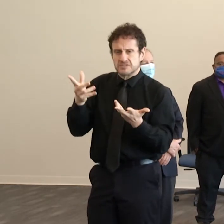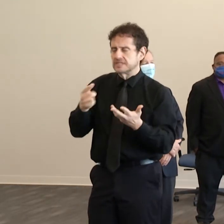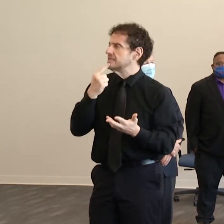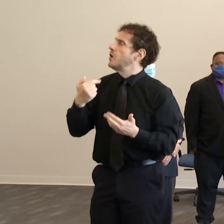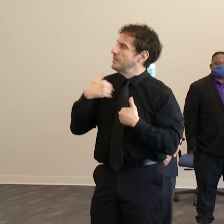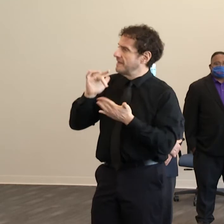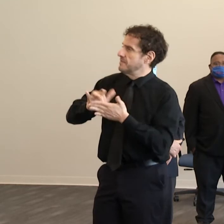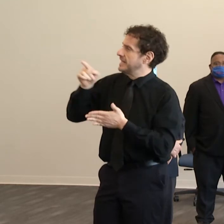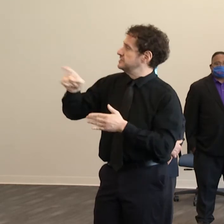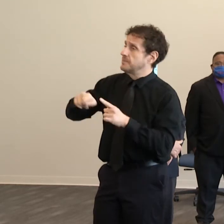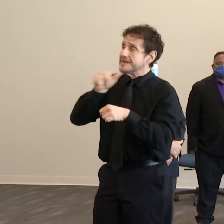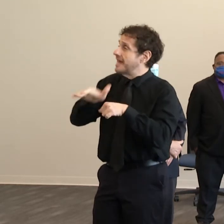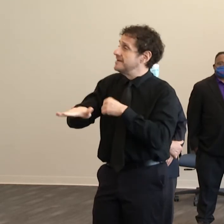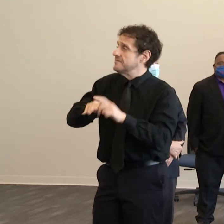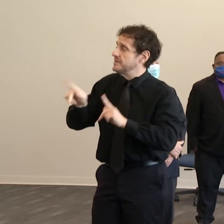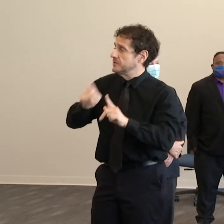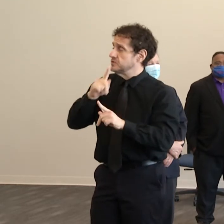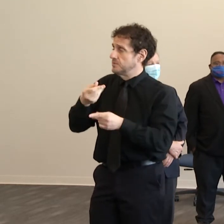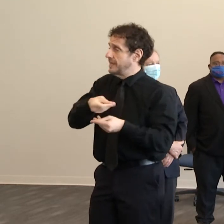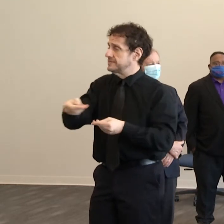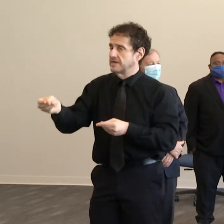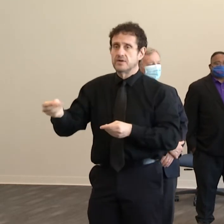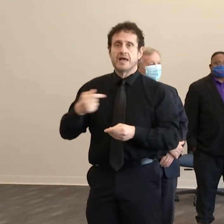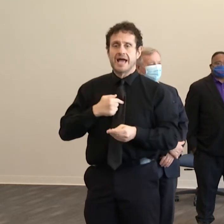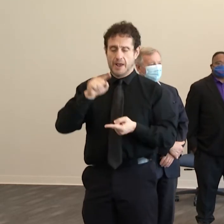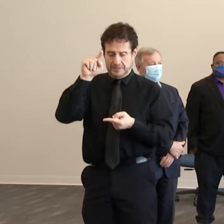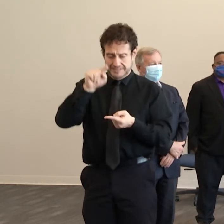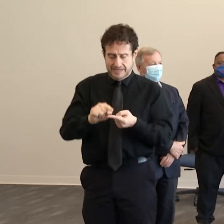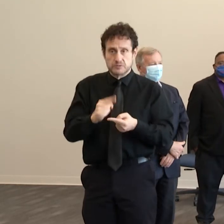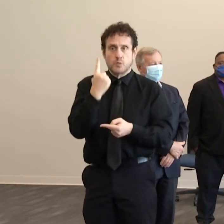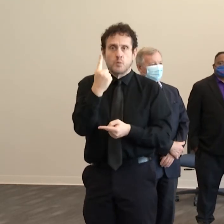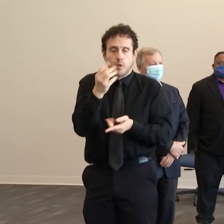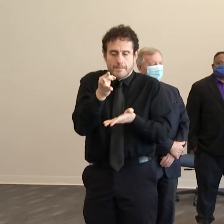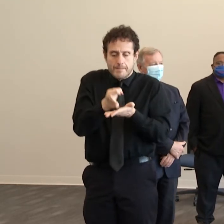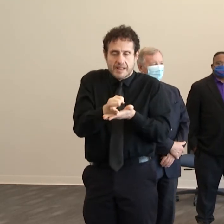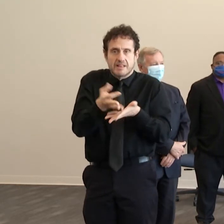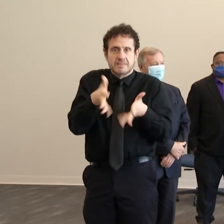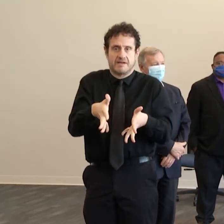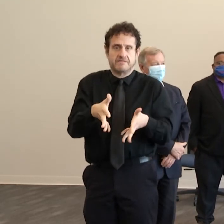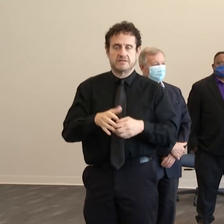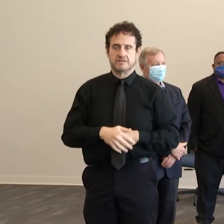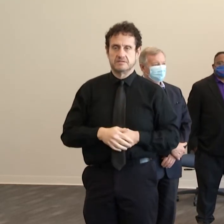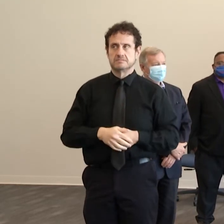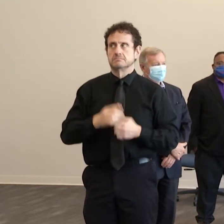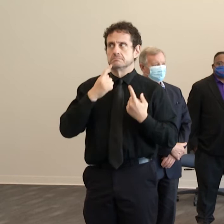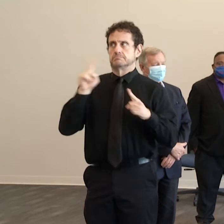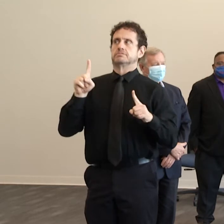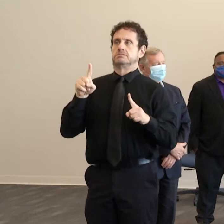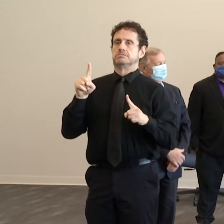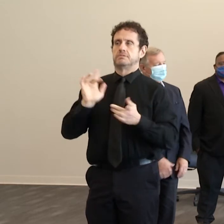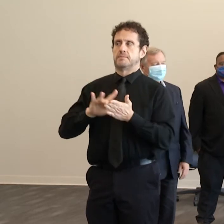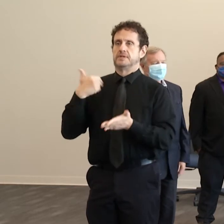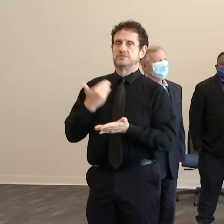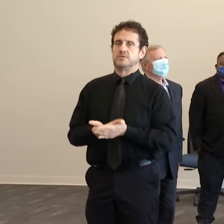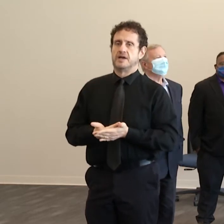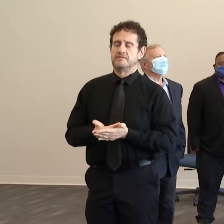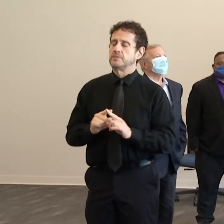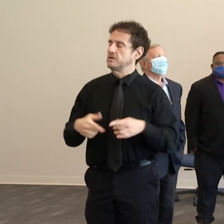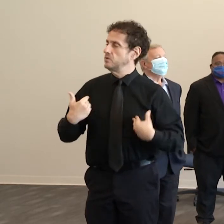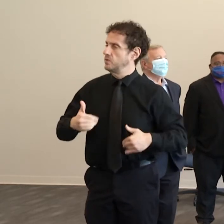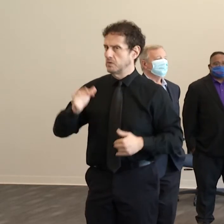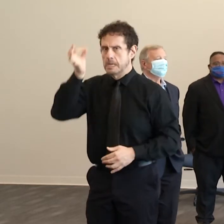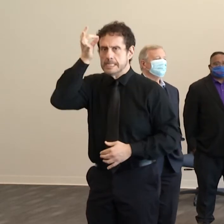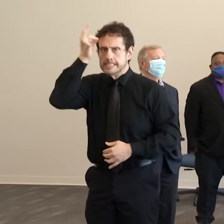days. So finally I was down to 1 pill, 1 high blood pressure pill, and then it came. But that is really, it's